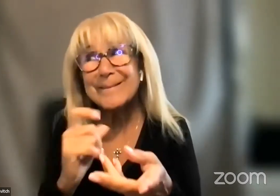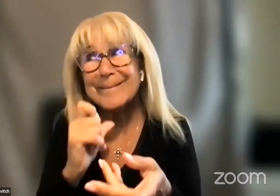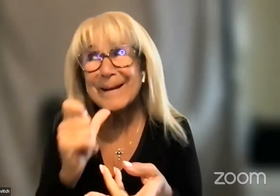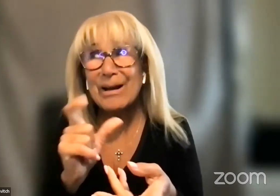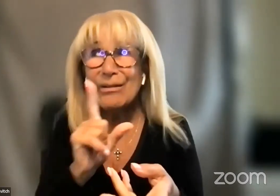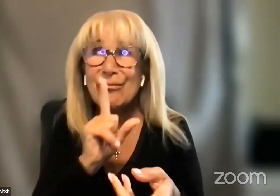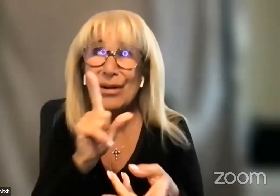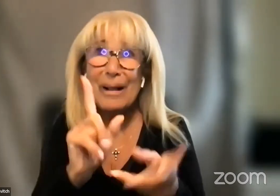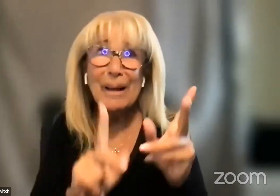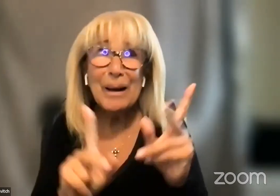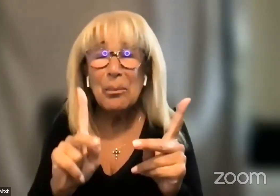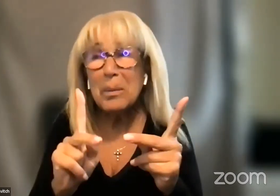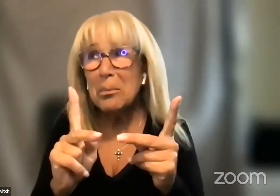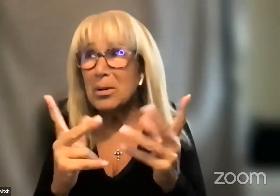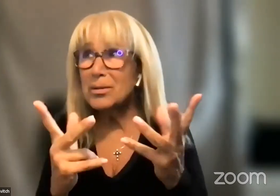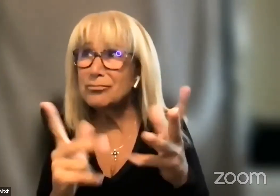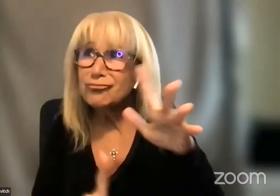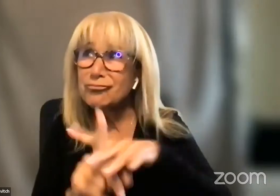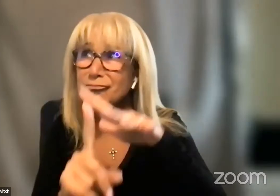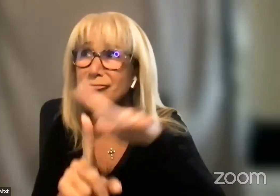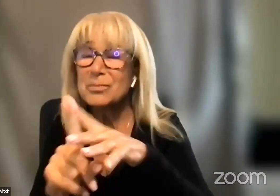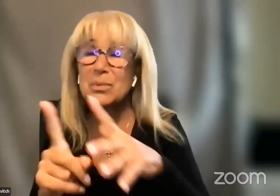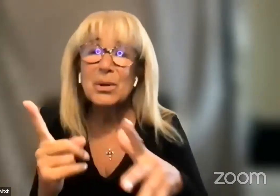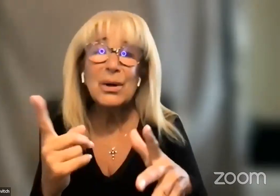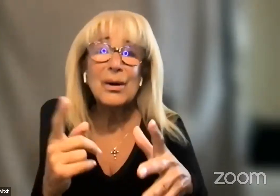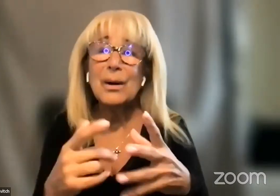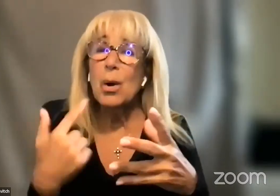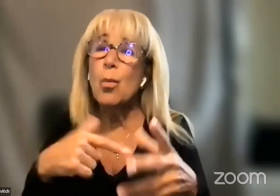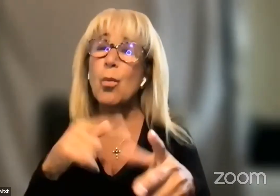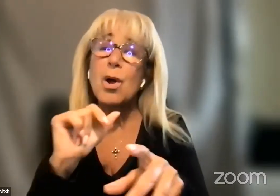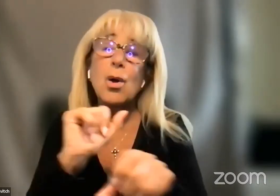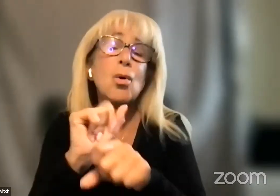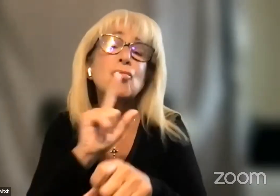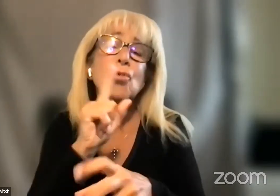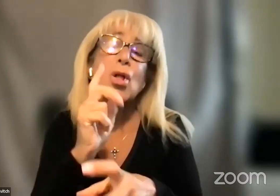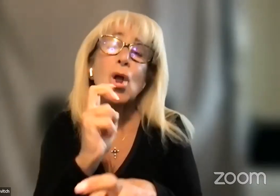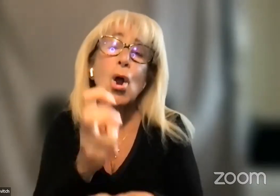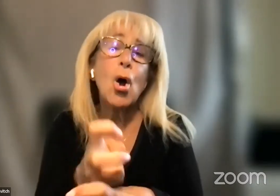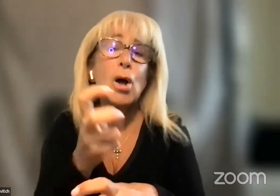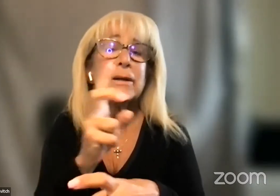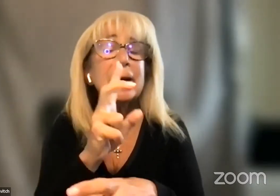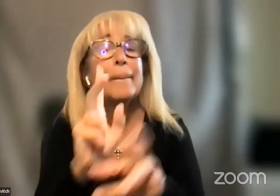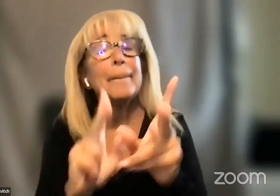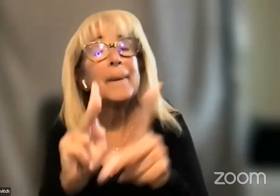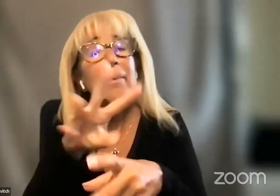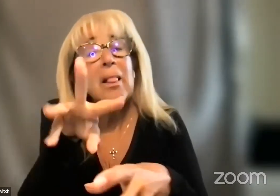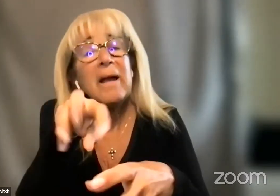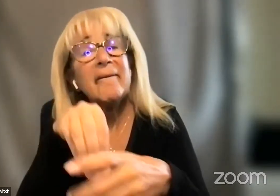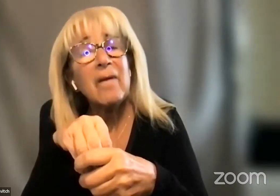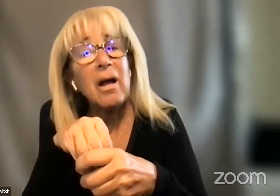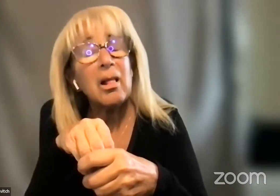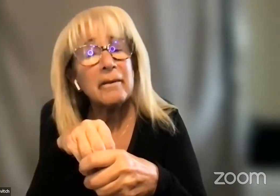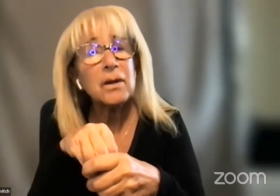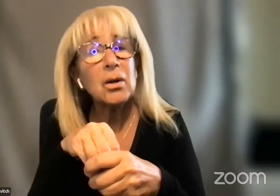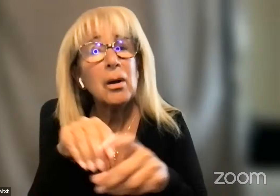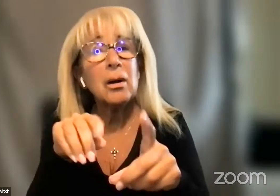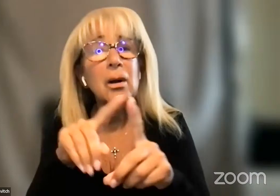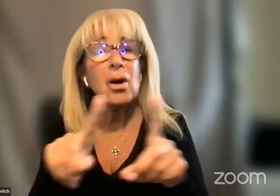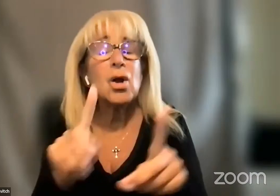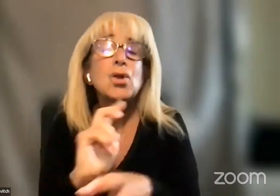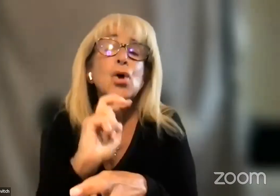people paying attention. The league worked really hard to get people to be involved this year. So